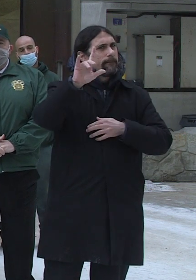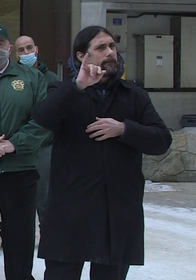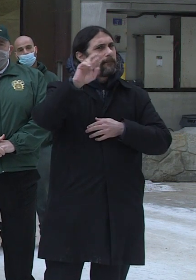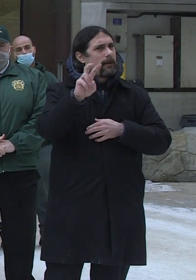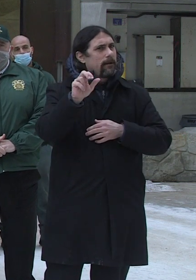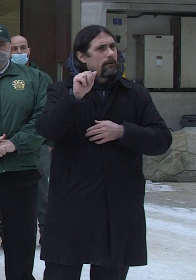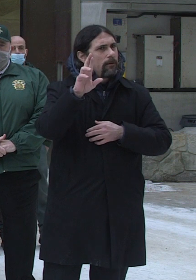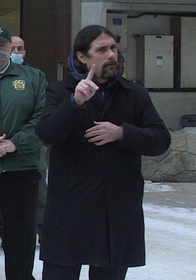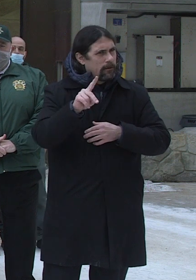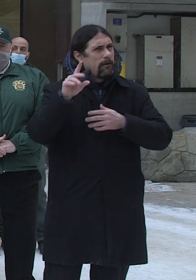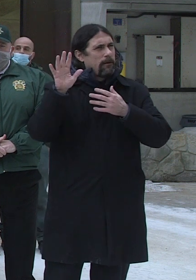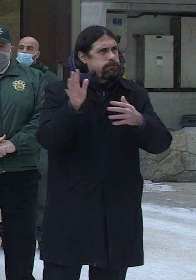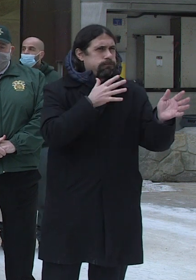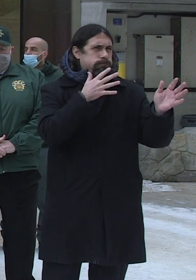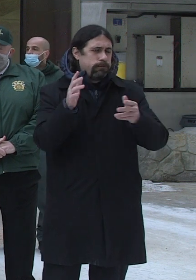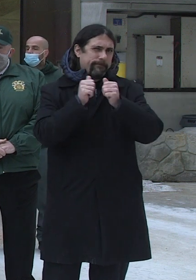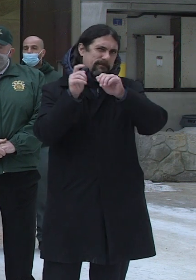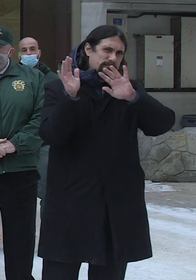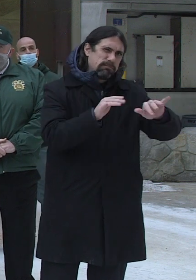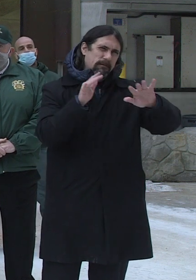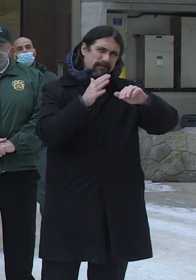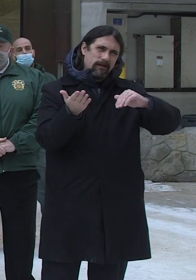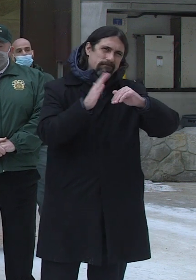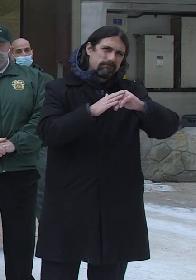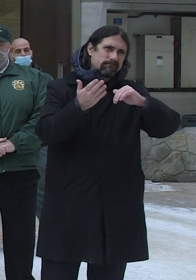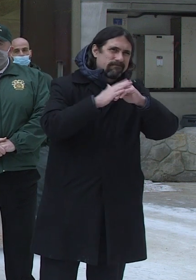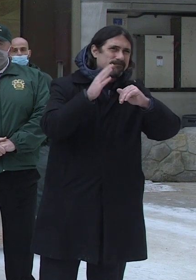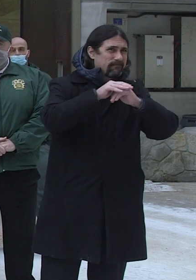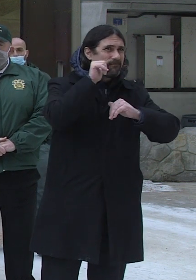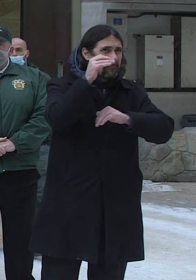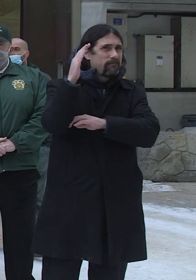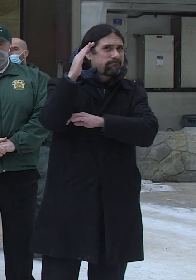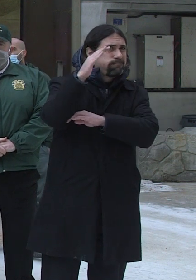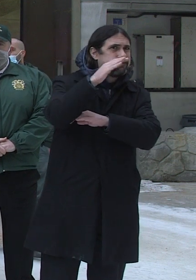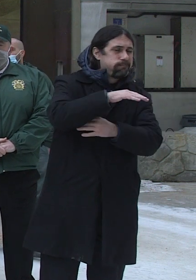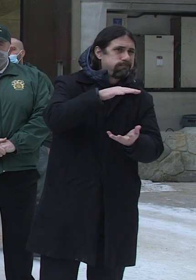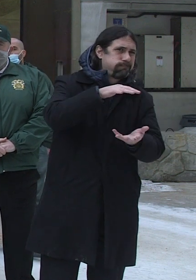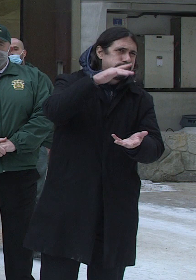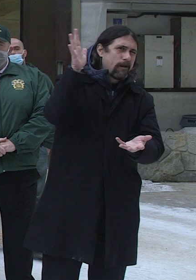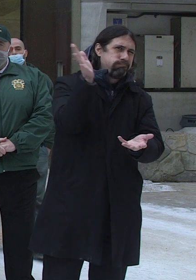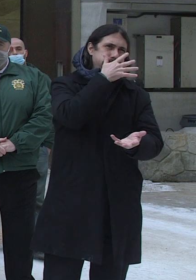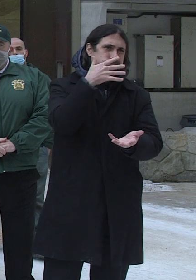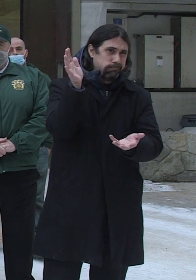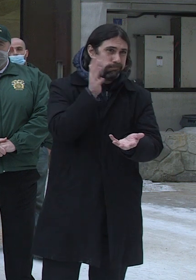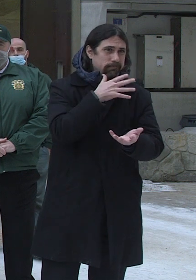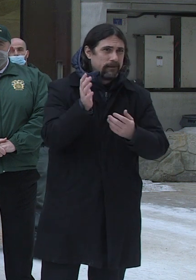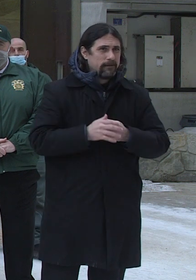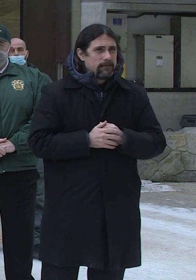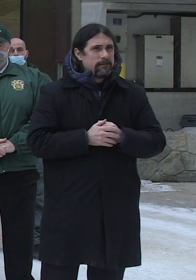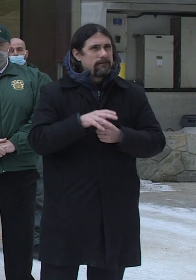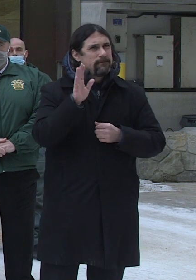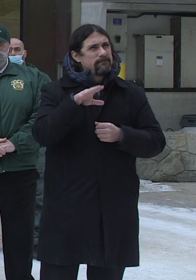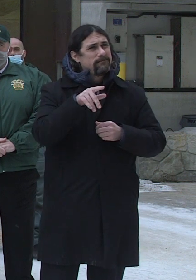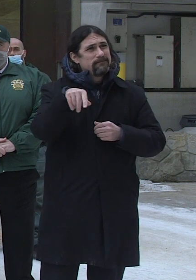up to 45 to 50 miles per hour. And to be outside, and especially driving, is going to be extremely dangerous, if not impossible. And